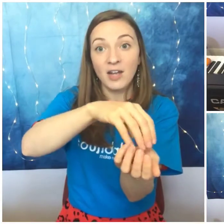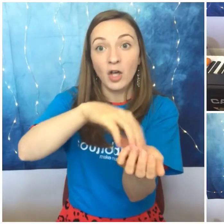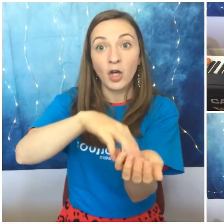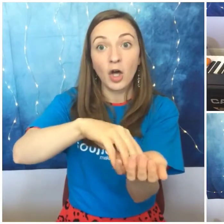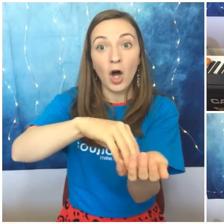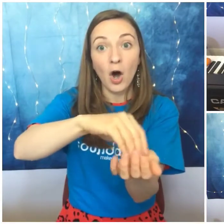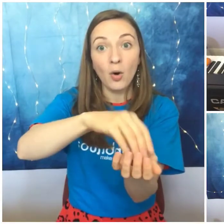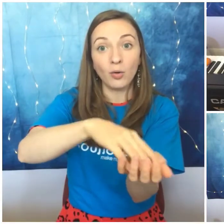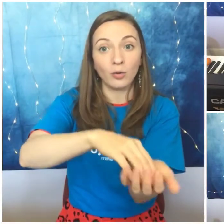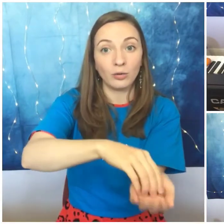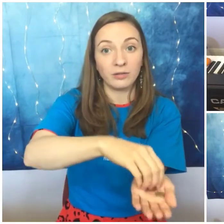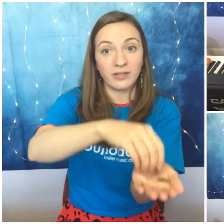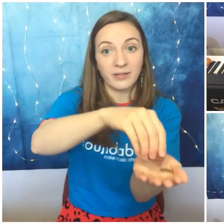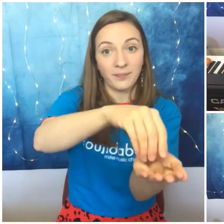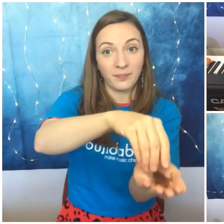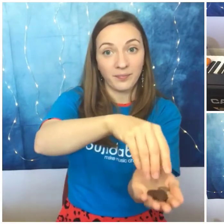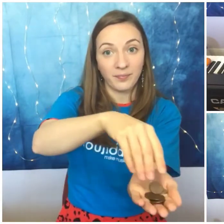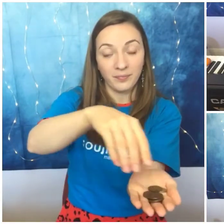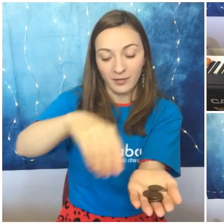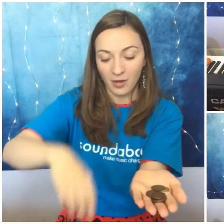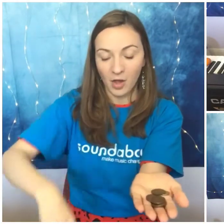than gold.